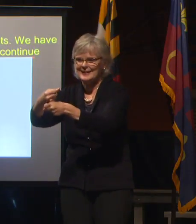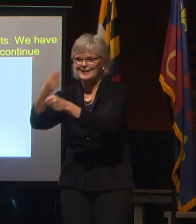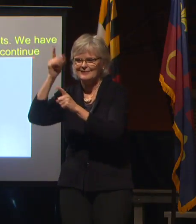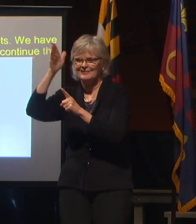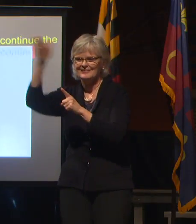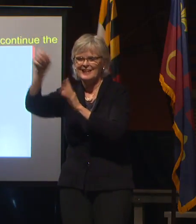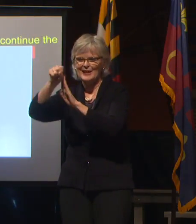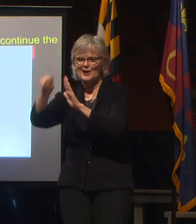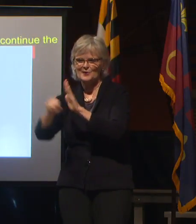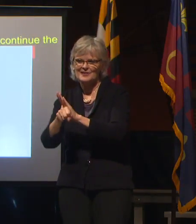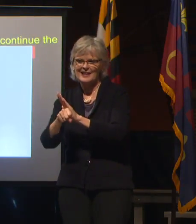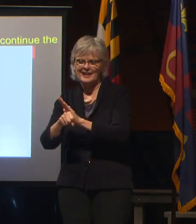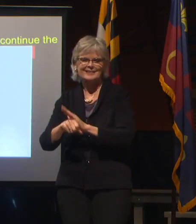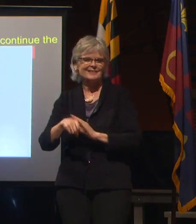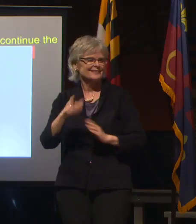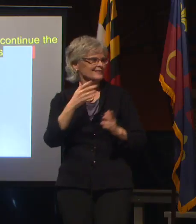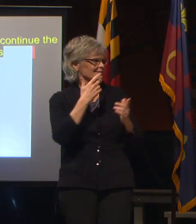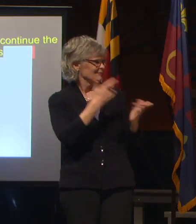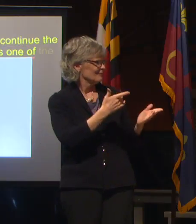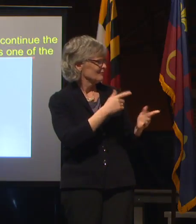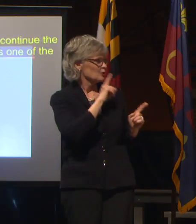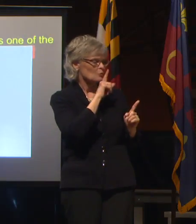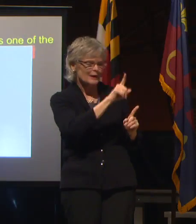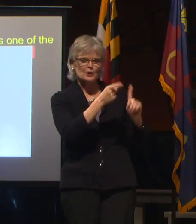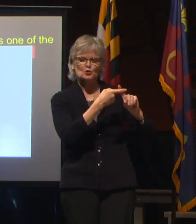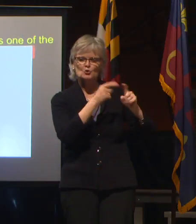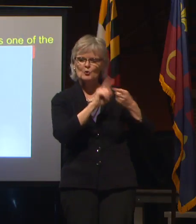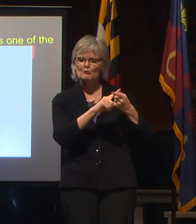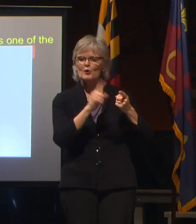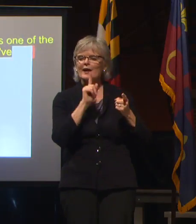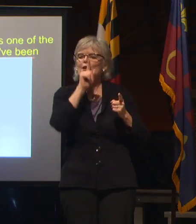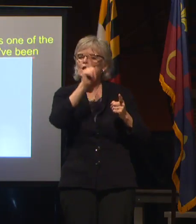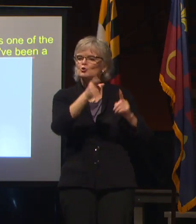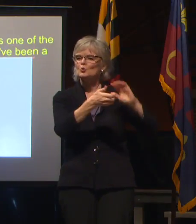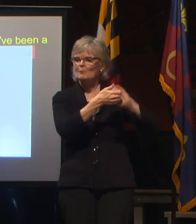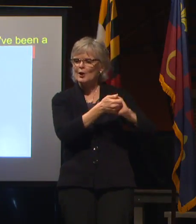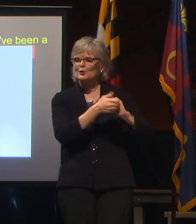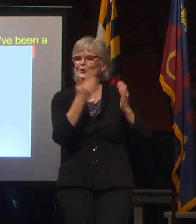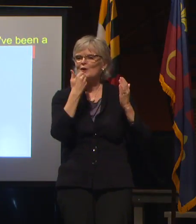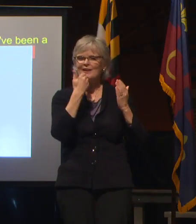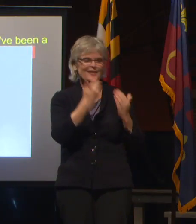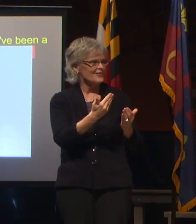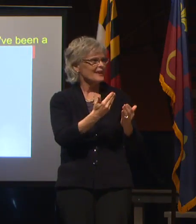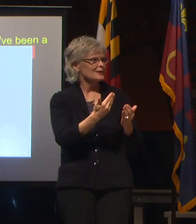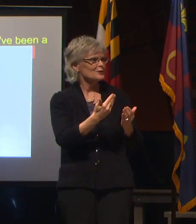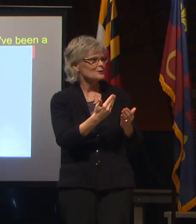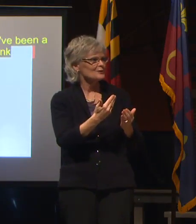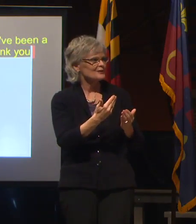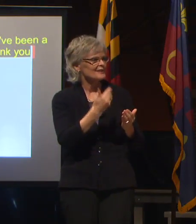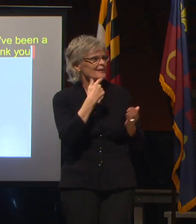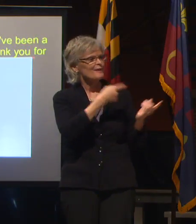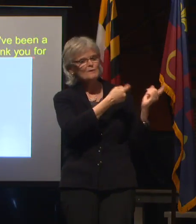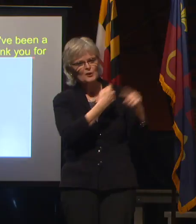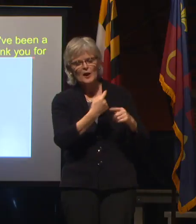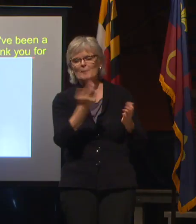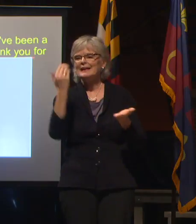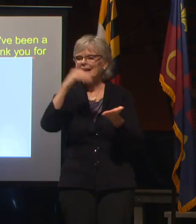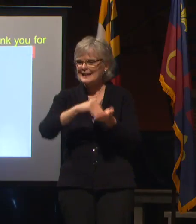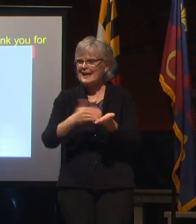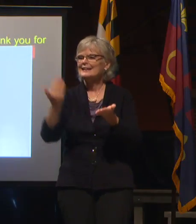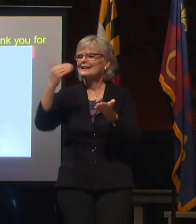best places to live. Governor, you've been a true friend and a true partner, and thank you for coming back again and again to